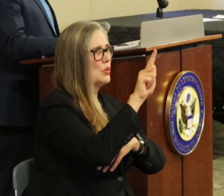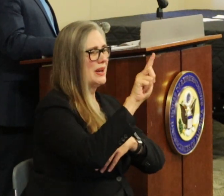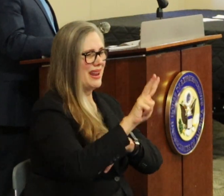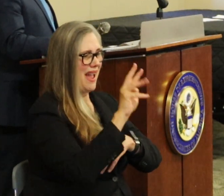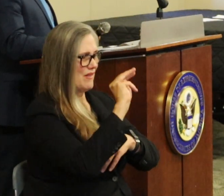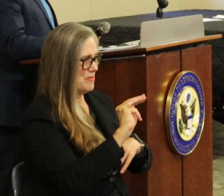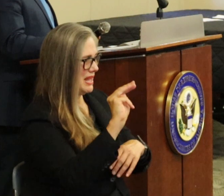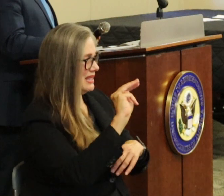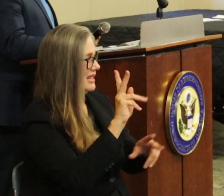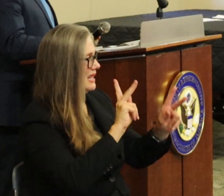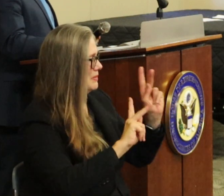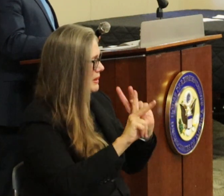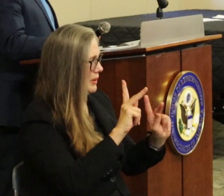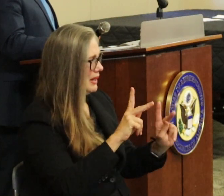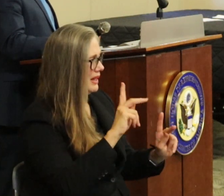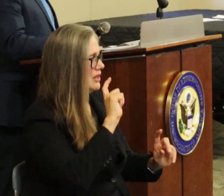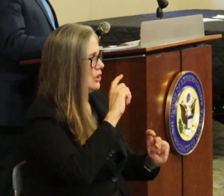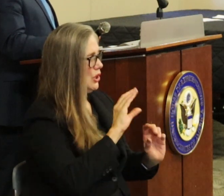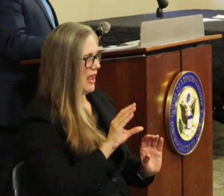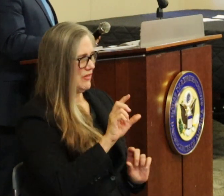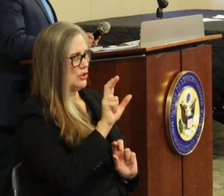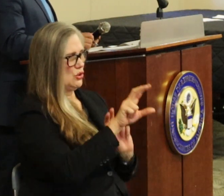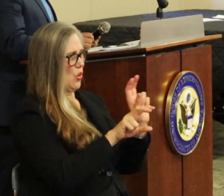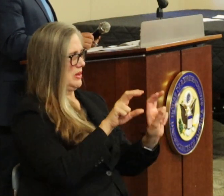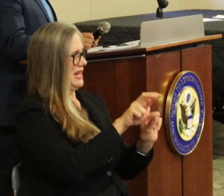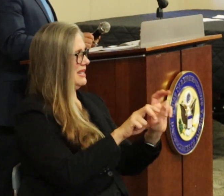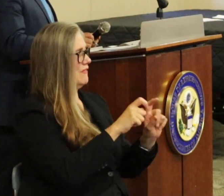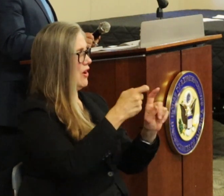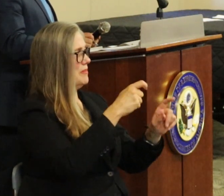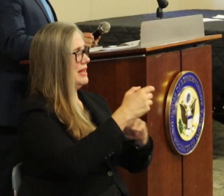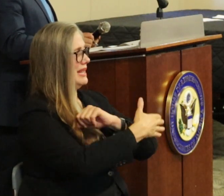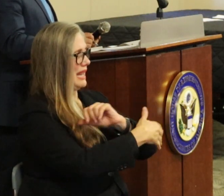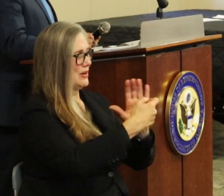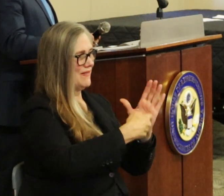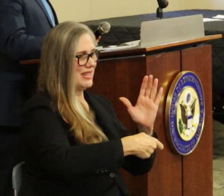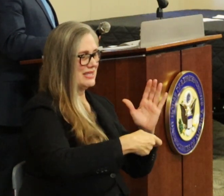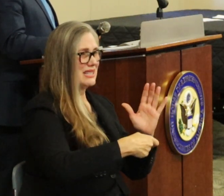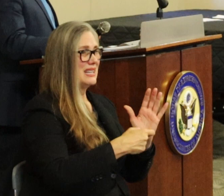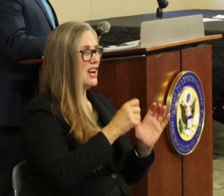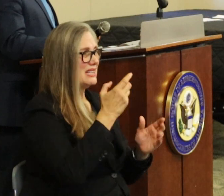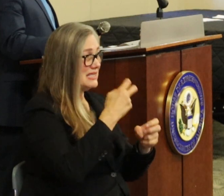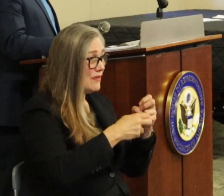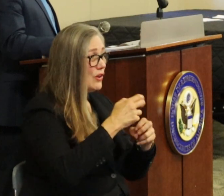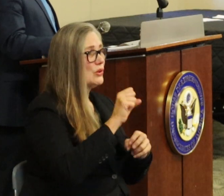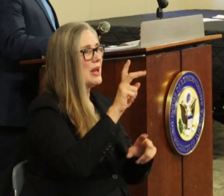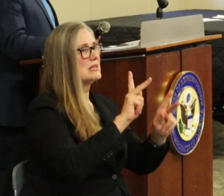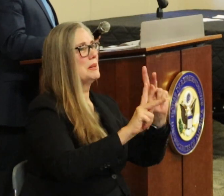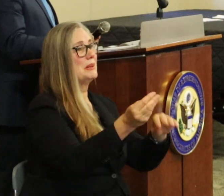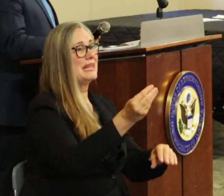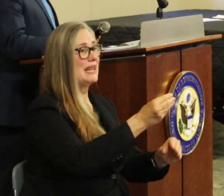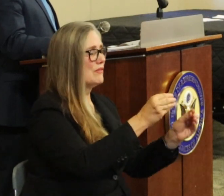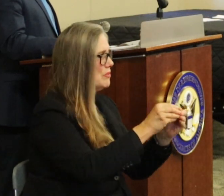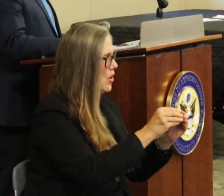donated just in county fees, right? And it's really hard to ask for some of our big donors to give more when they're